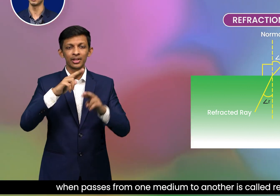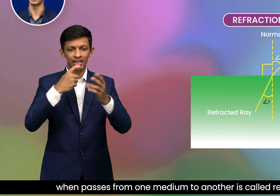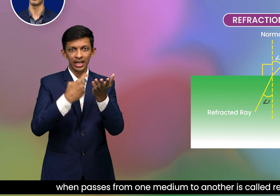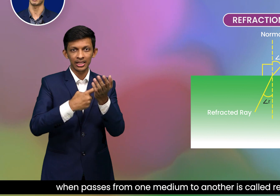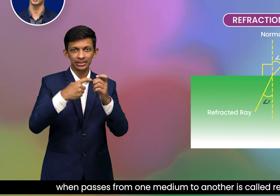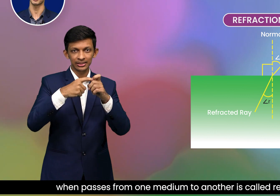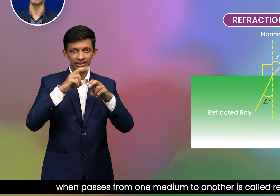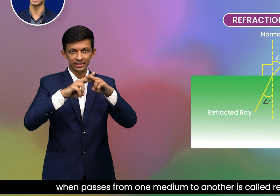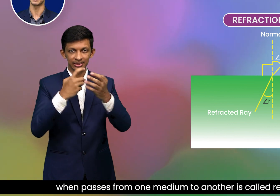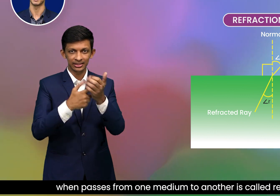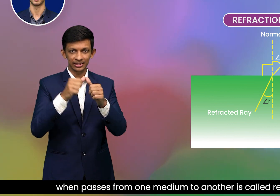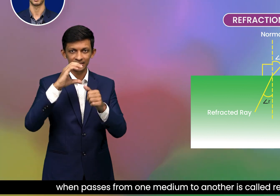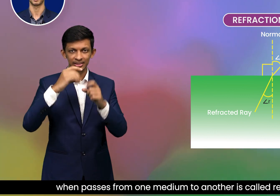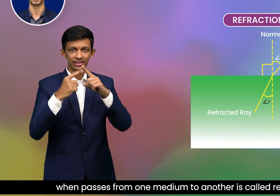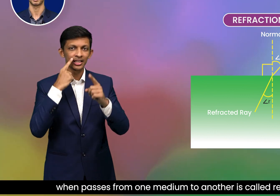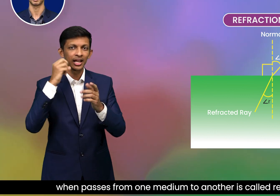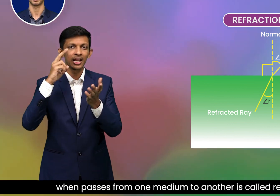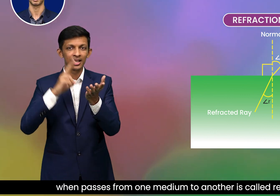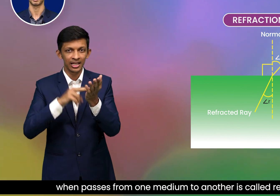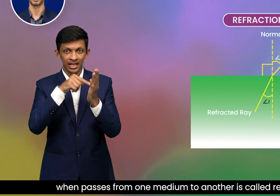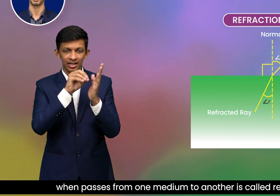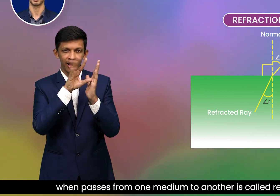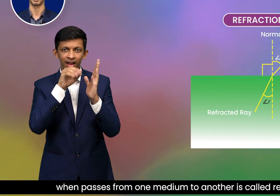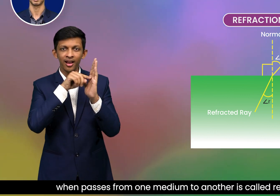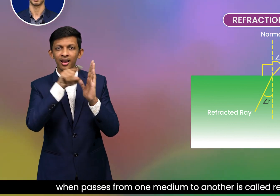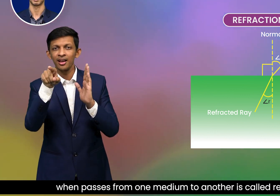is called the refraction of light.